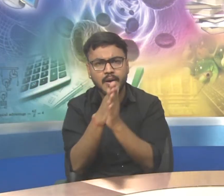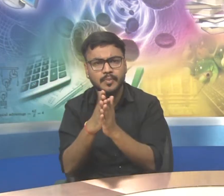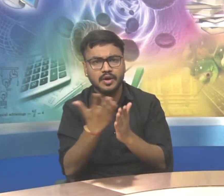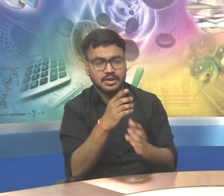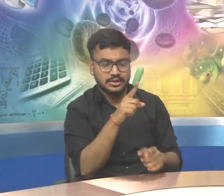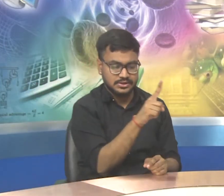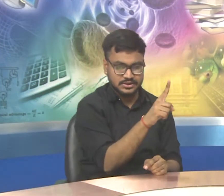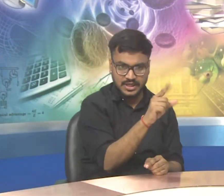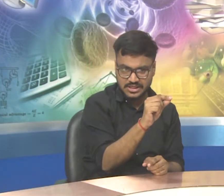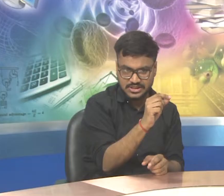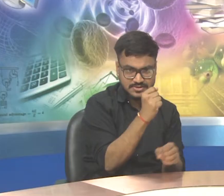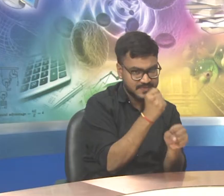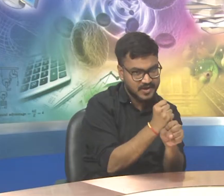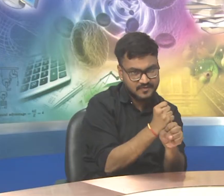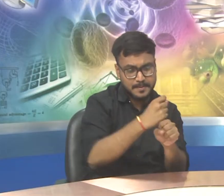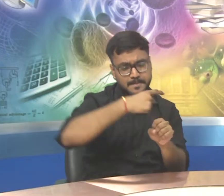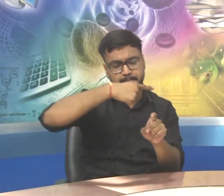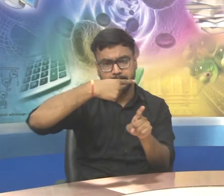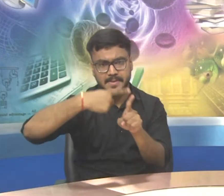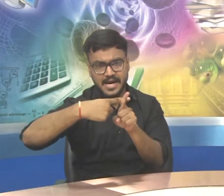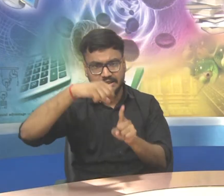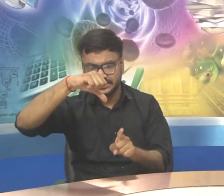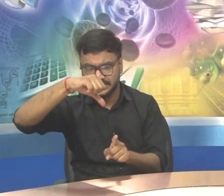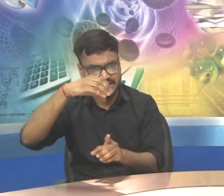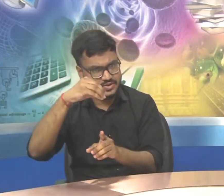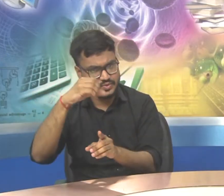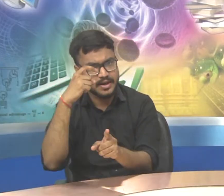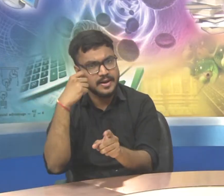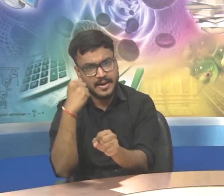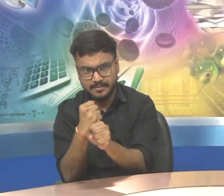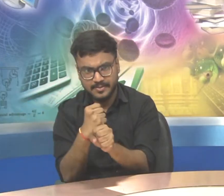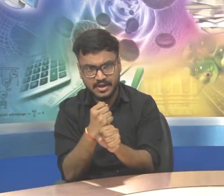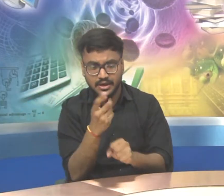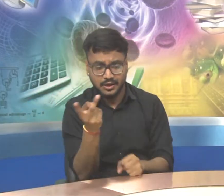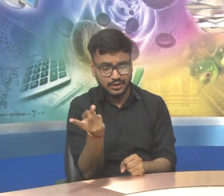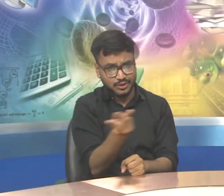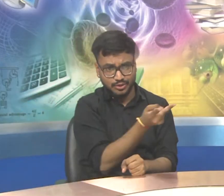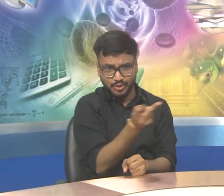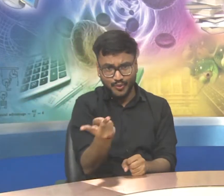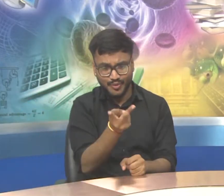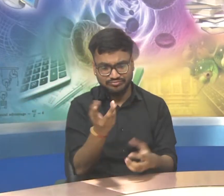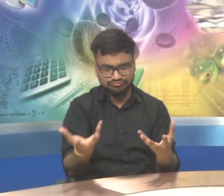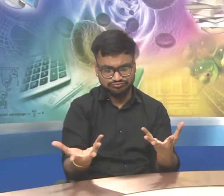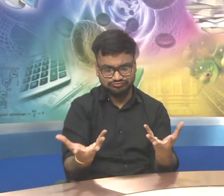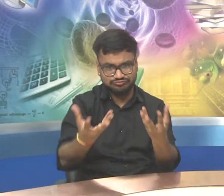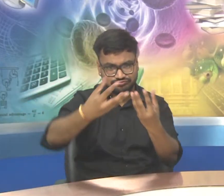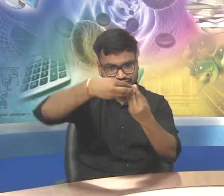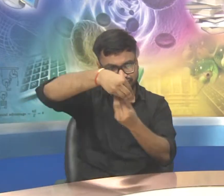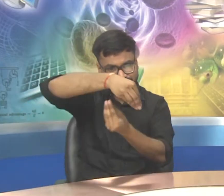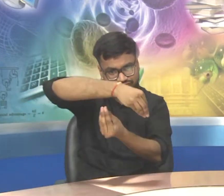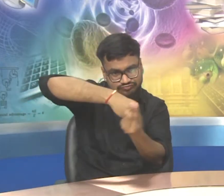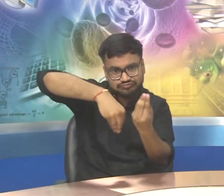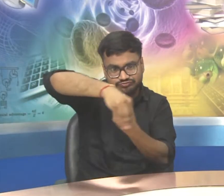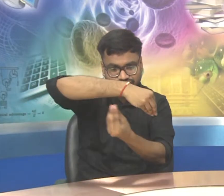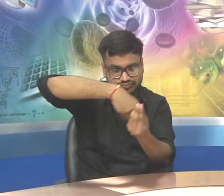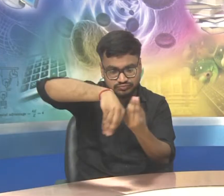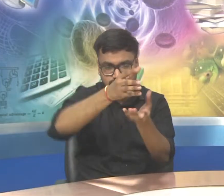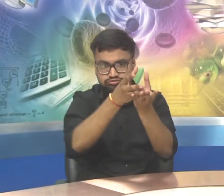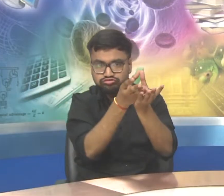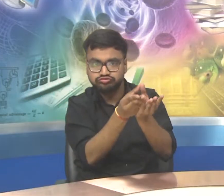of solution will become 10 plus 90 equals to 100 gram. And now we